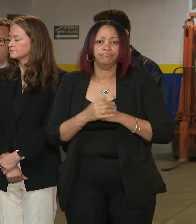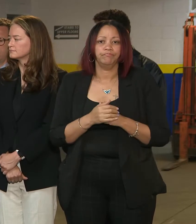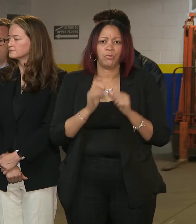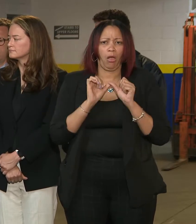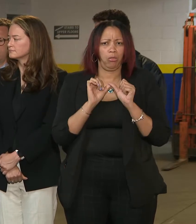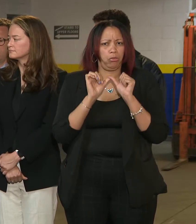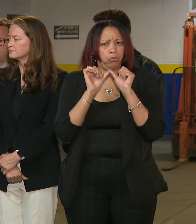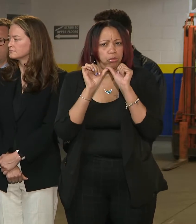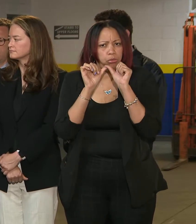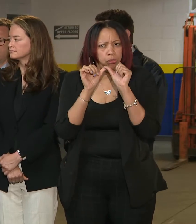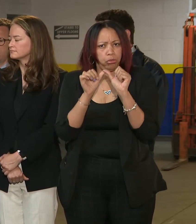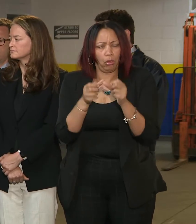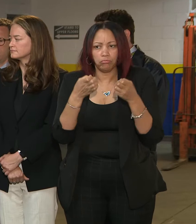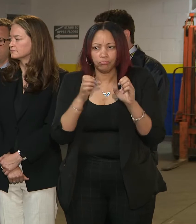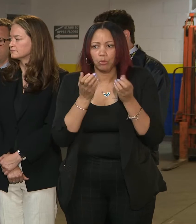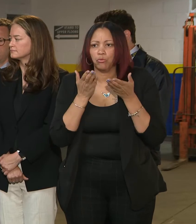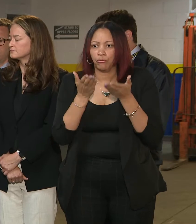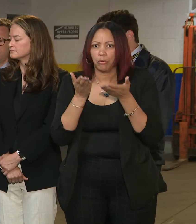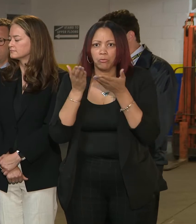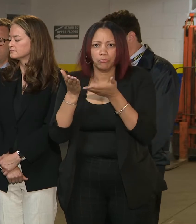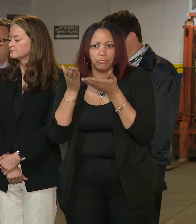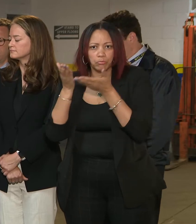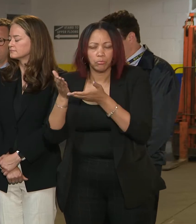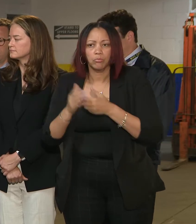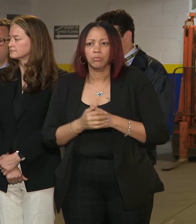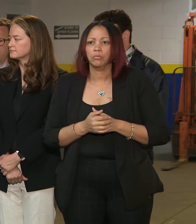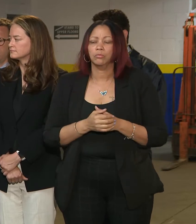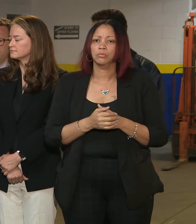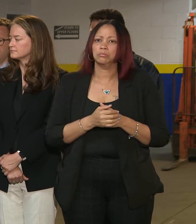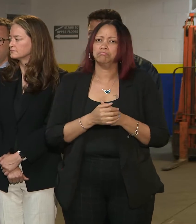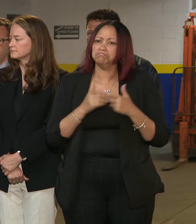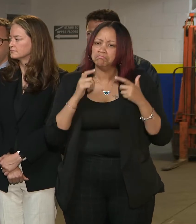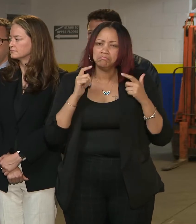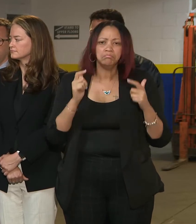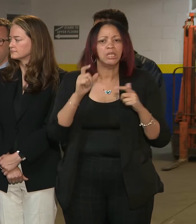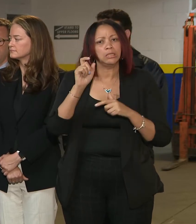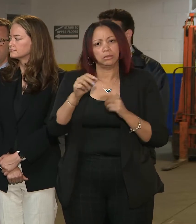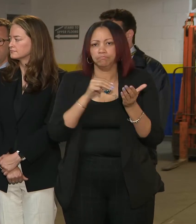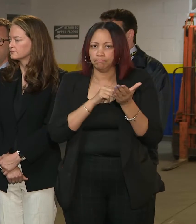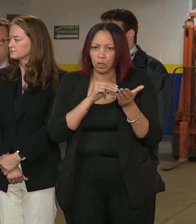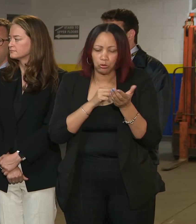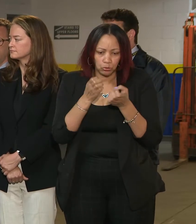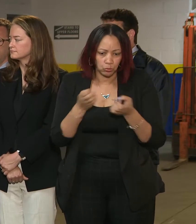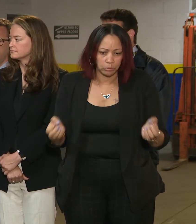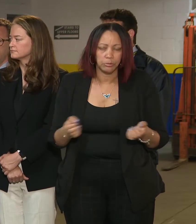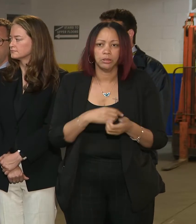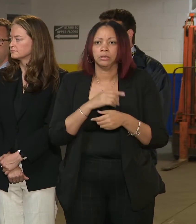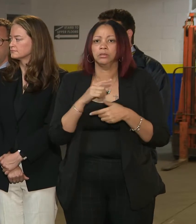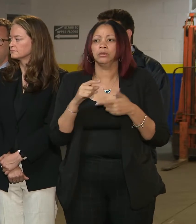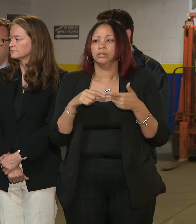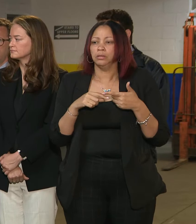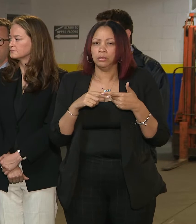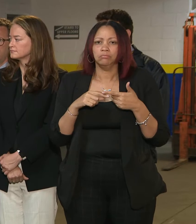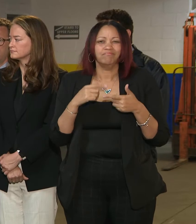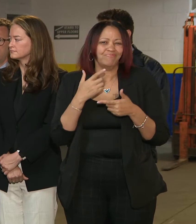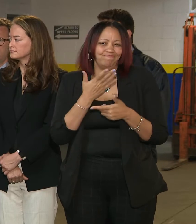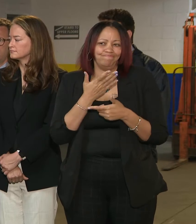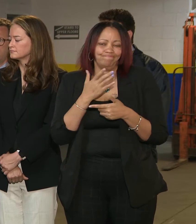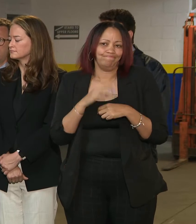non-stopping efforts of providing so needed medical equipment. Well,